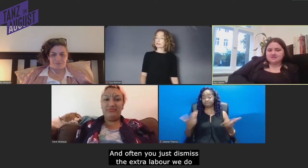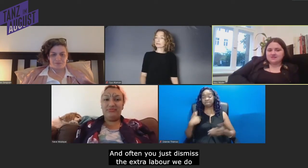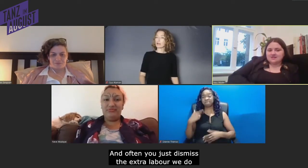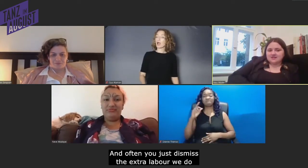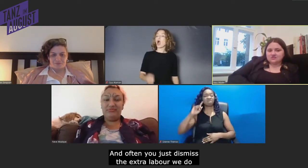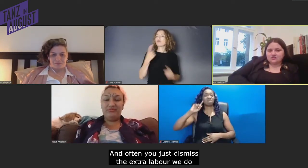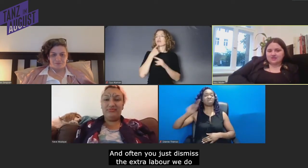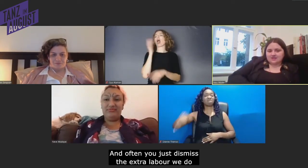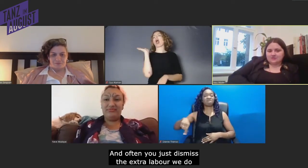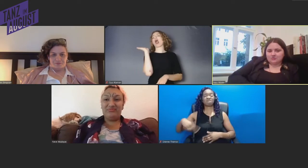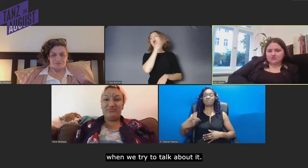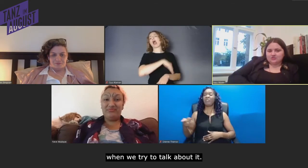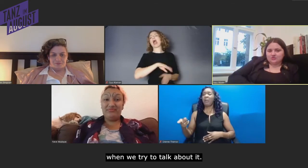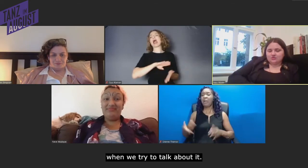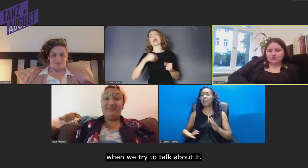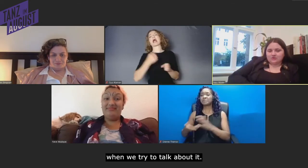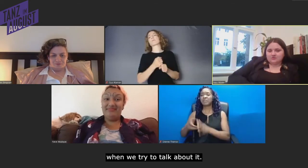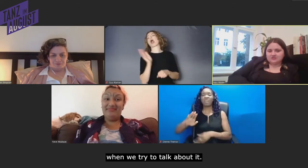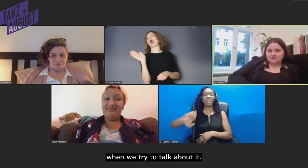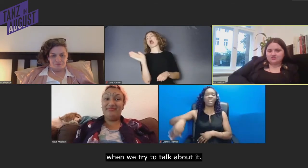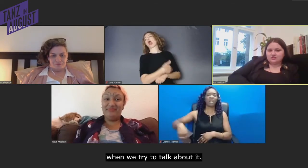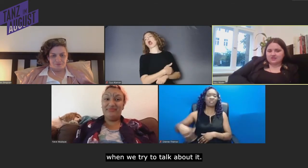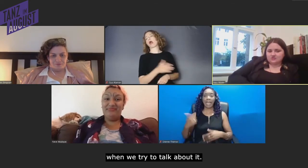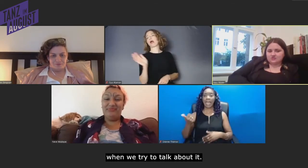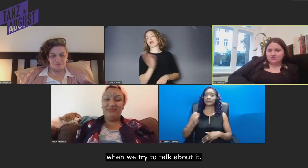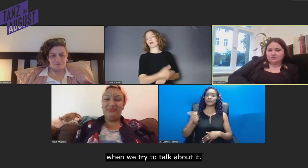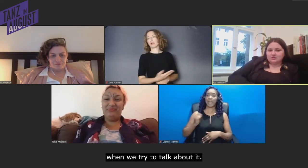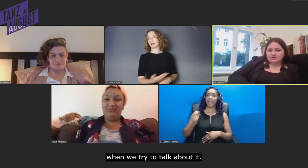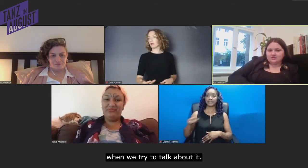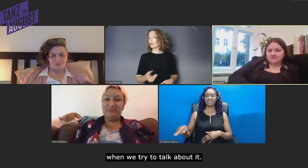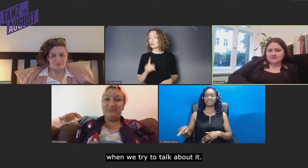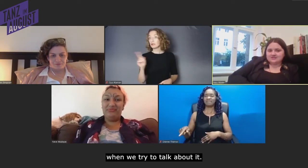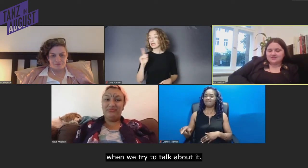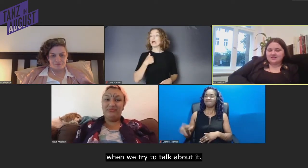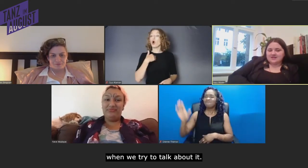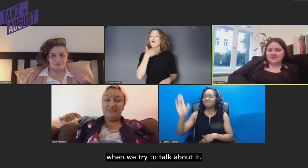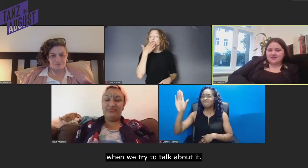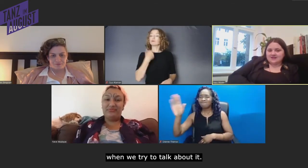dismiss the extra labor we do when we try to talk about